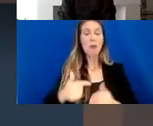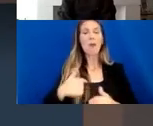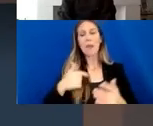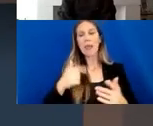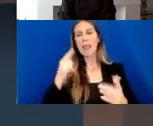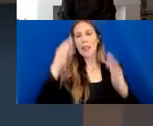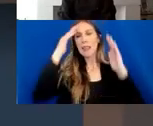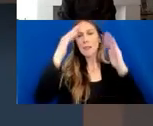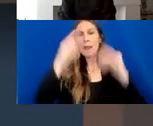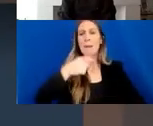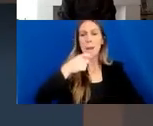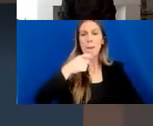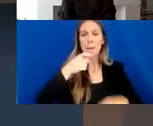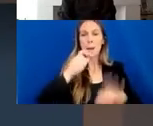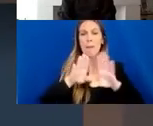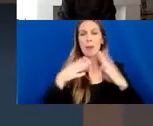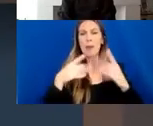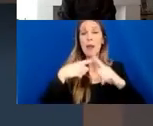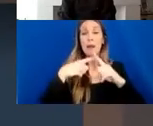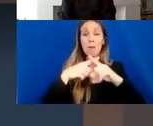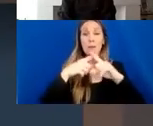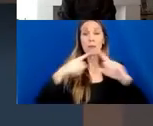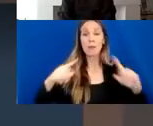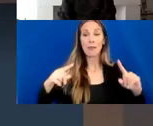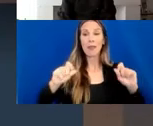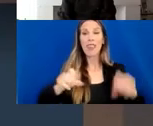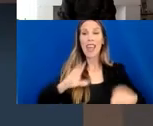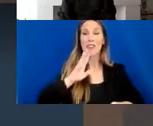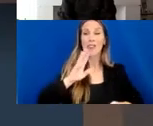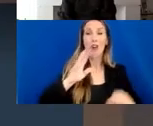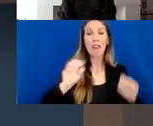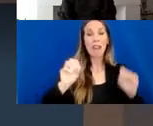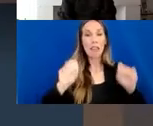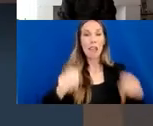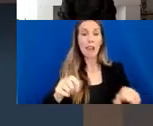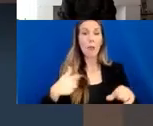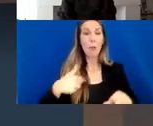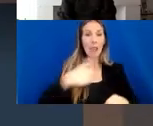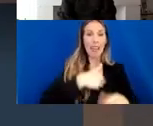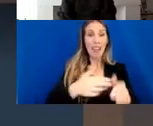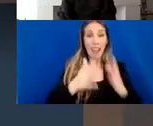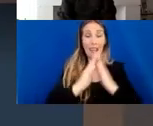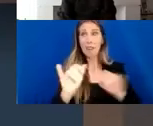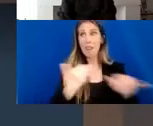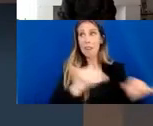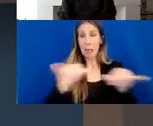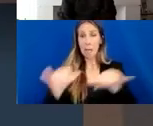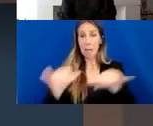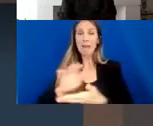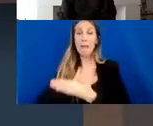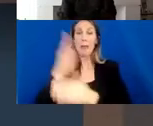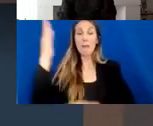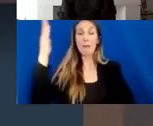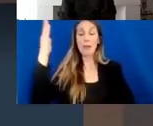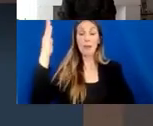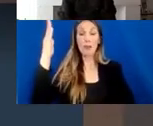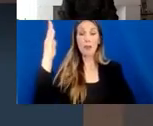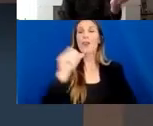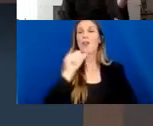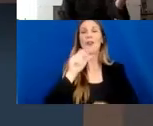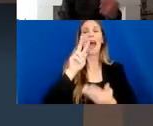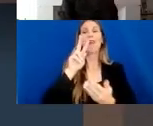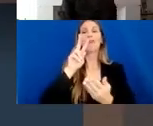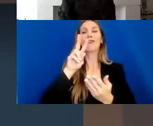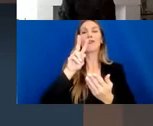And that we ask, you know, just as we ask for paper presentations, you're not reading your paper